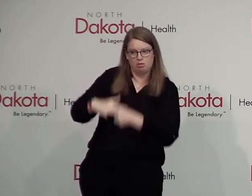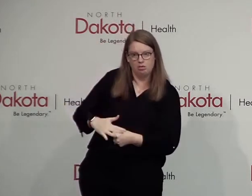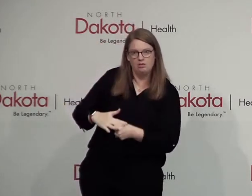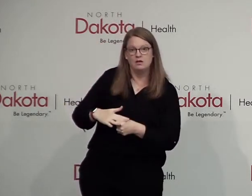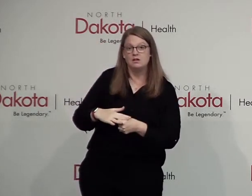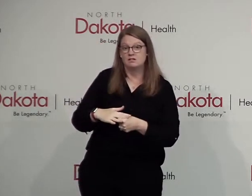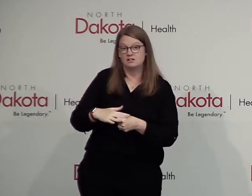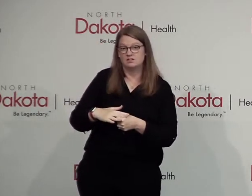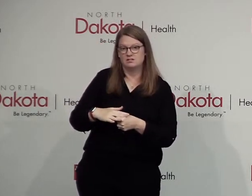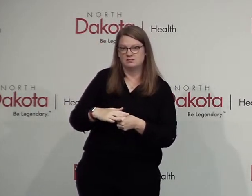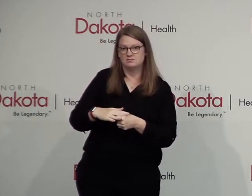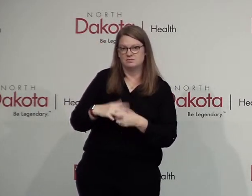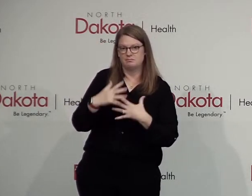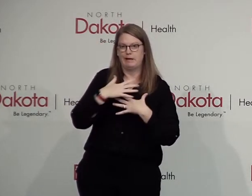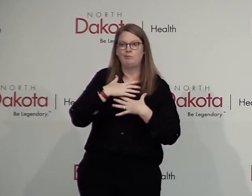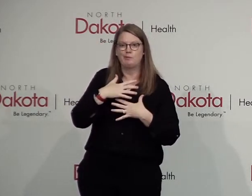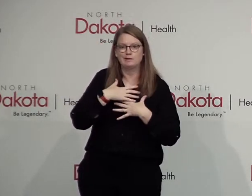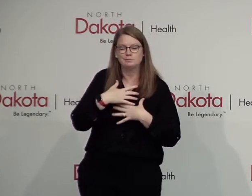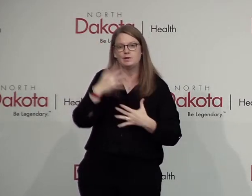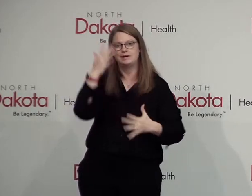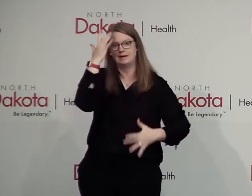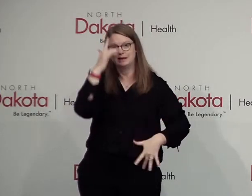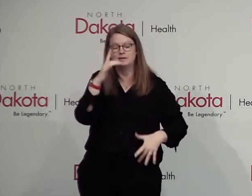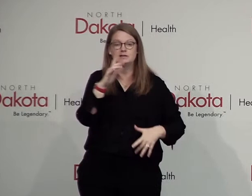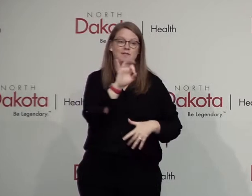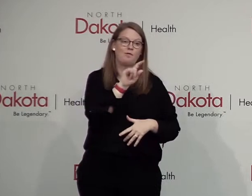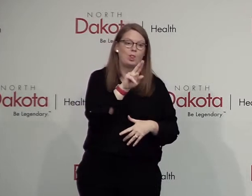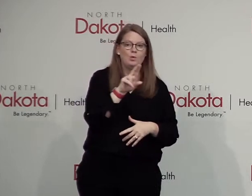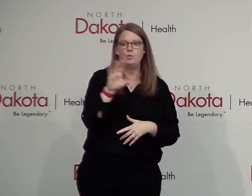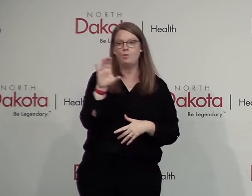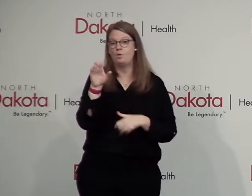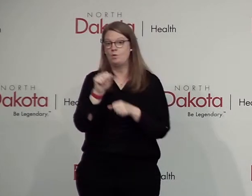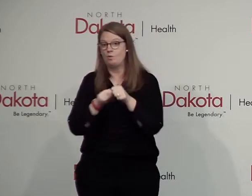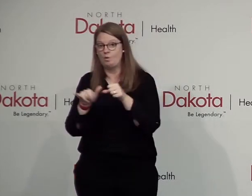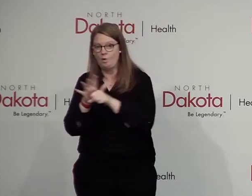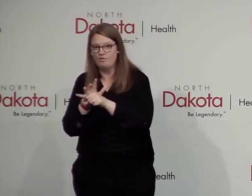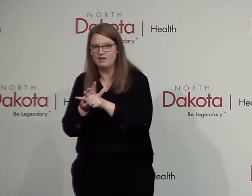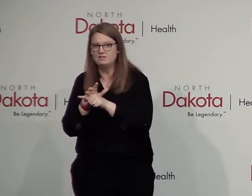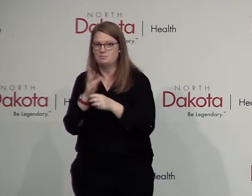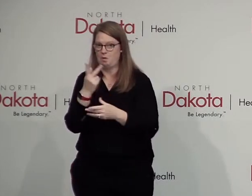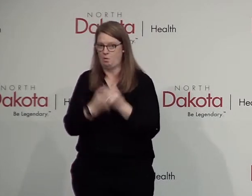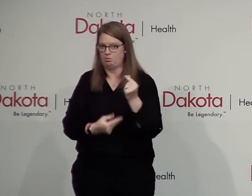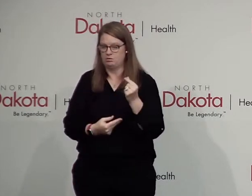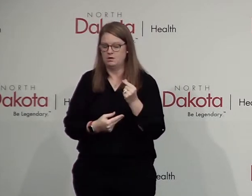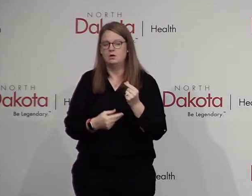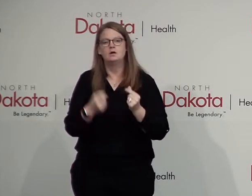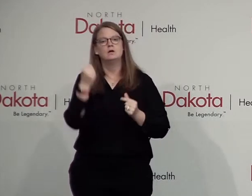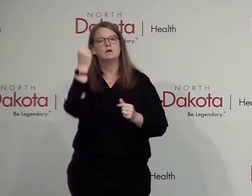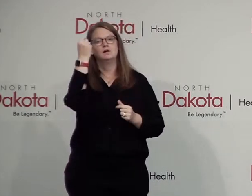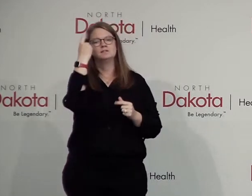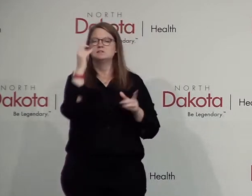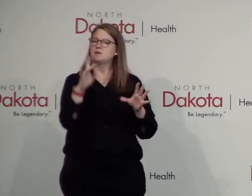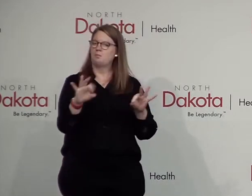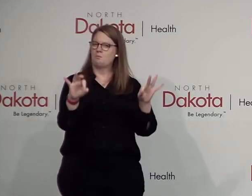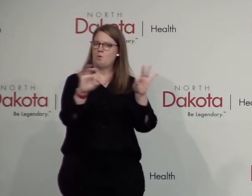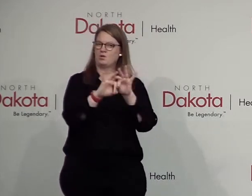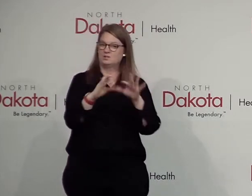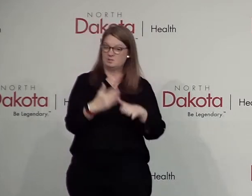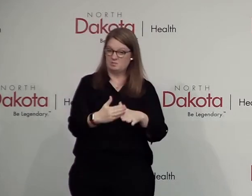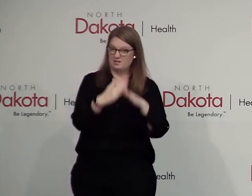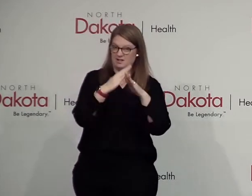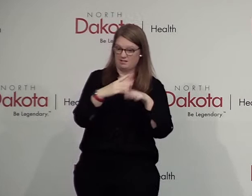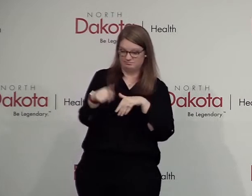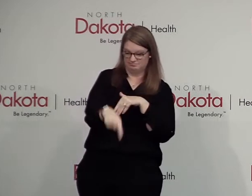respiratory illnesses like the flu or like COVID. If we can do that, it's important to protect the vulnerable populations